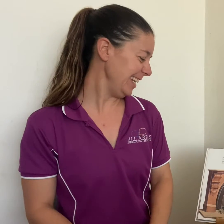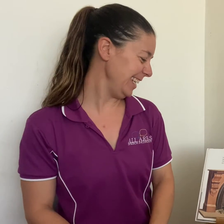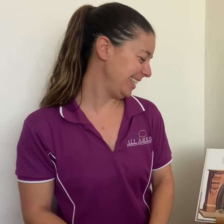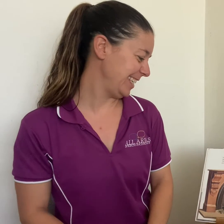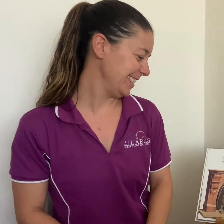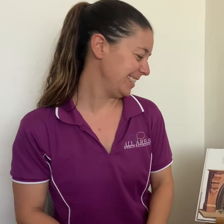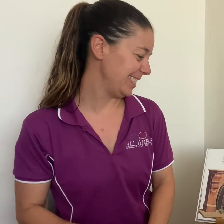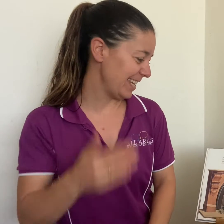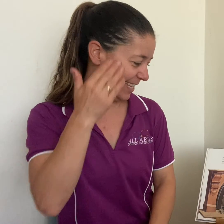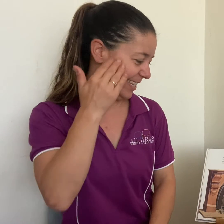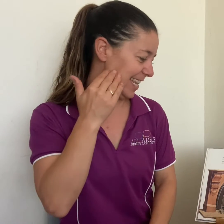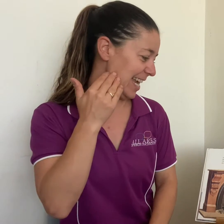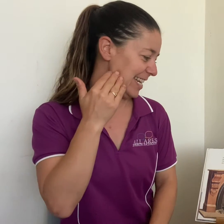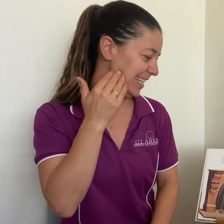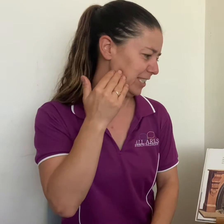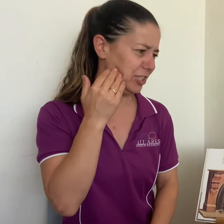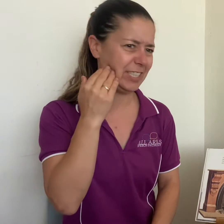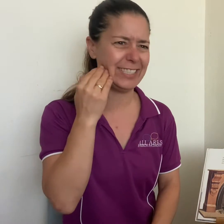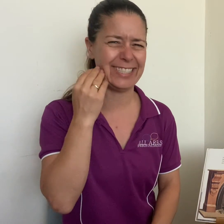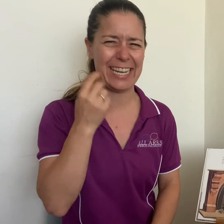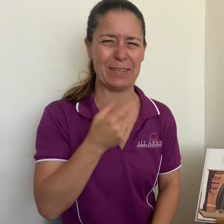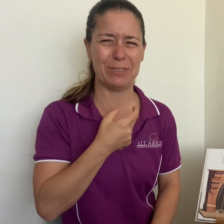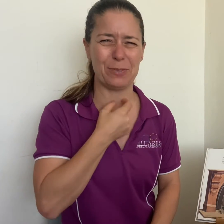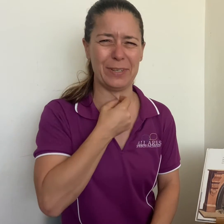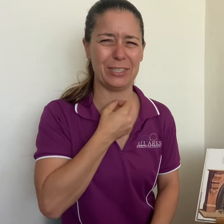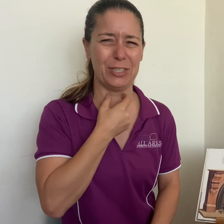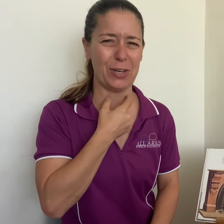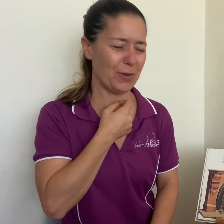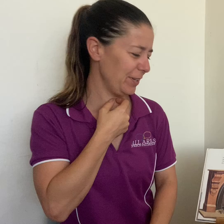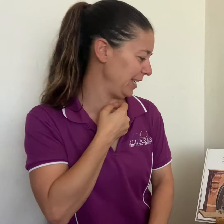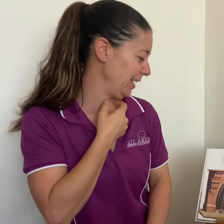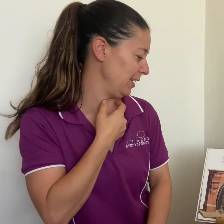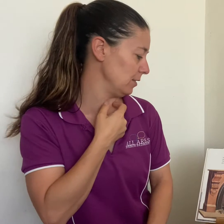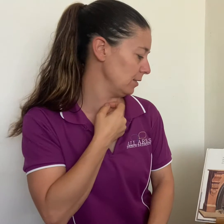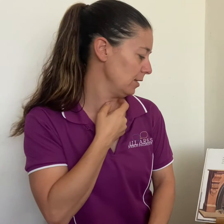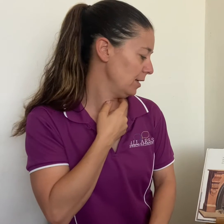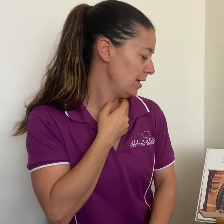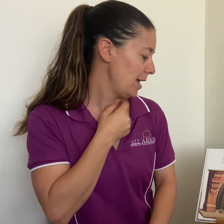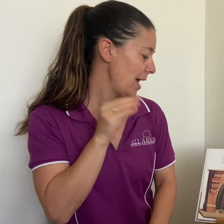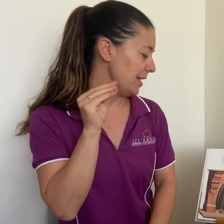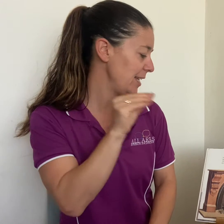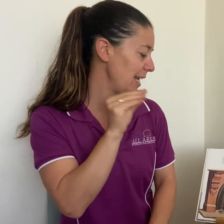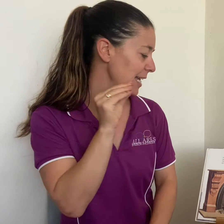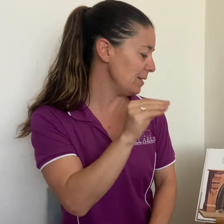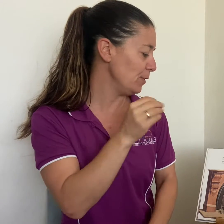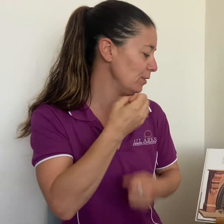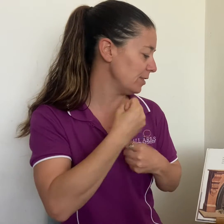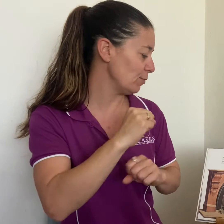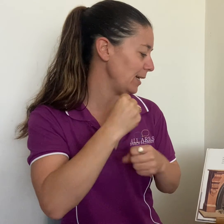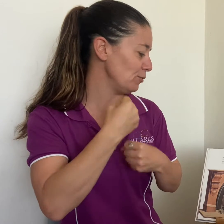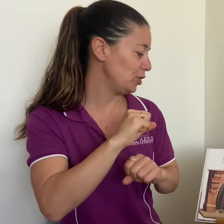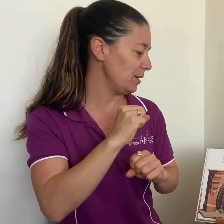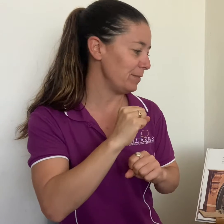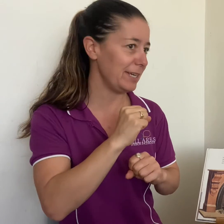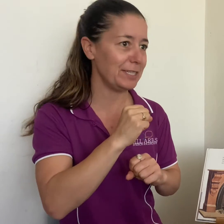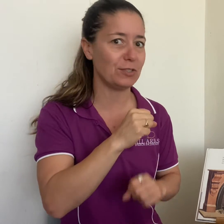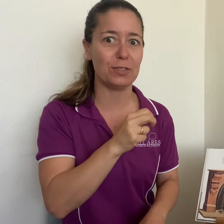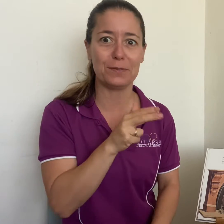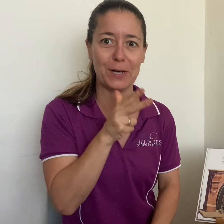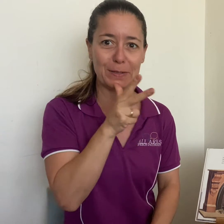Yeek, said the lady. She seemed to be choking. An emu sweep chimneys, you've got to